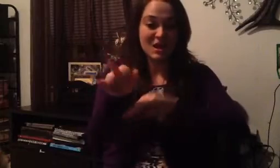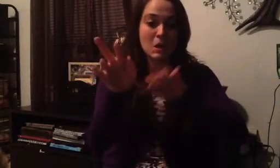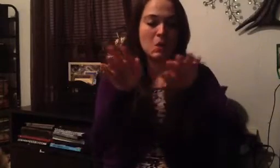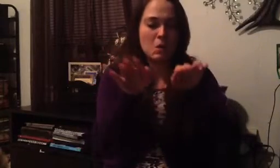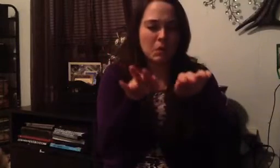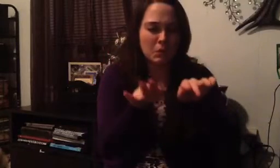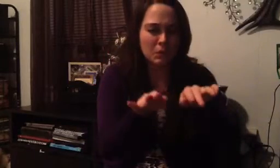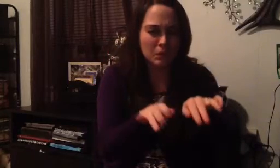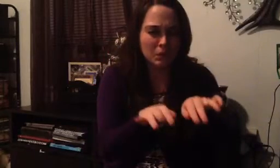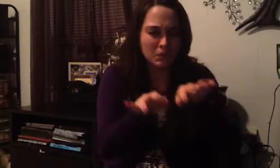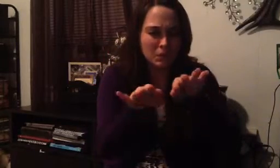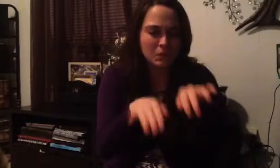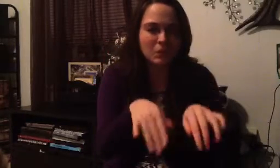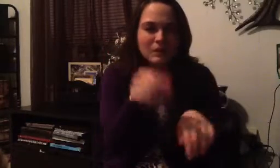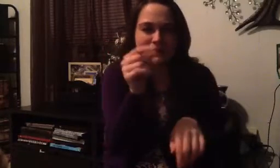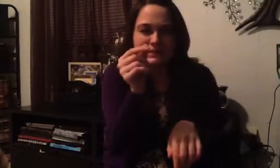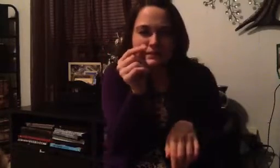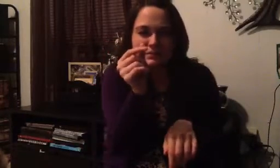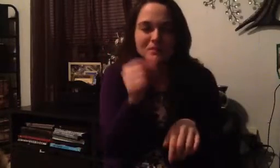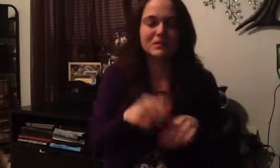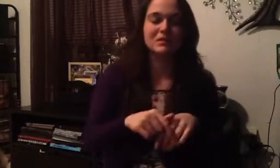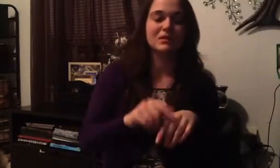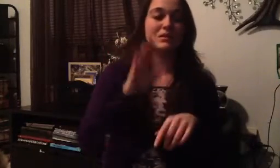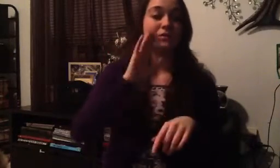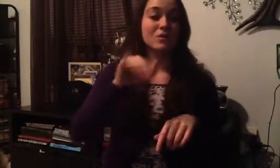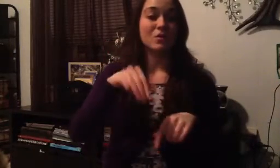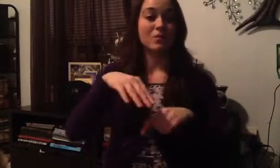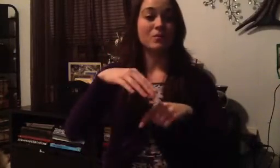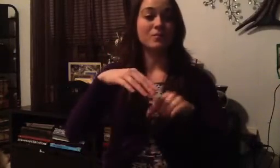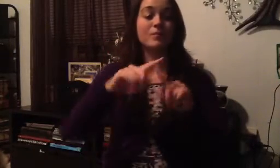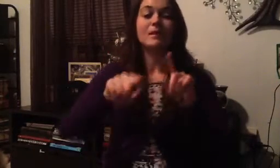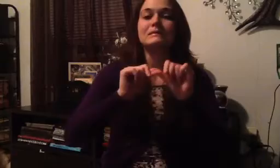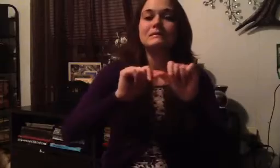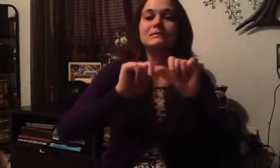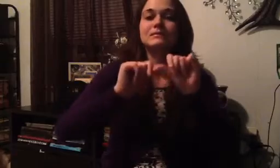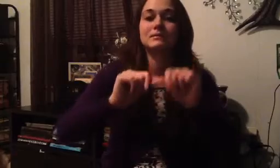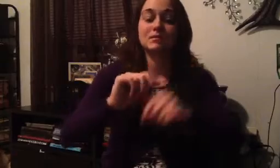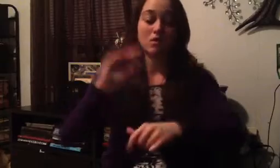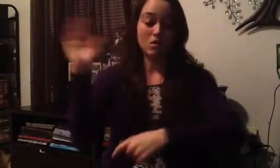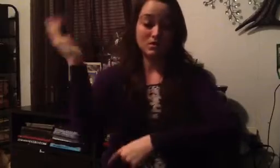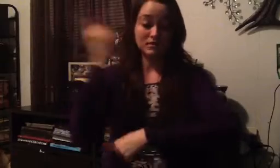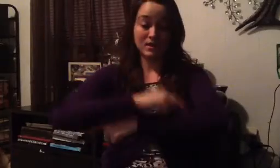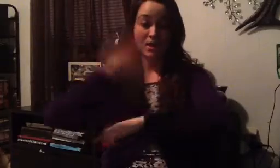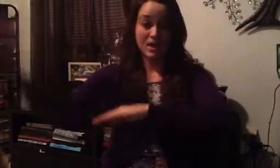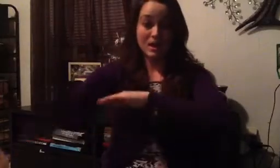ocean, evaporation appears to remain constant both day and night.